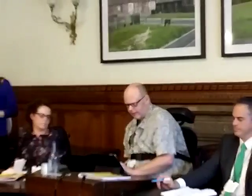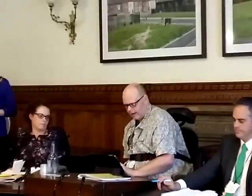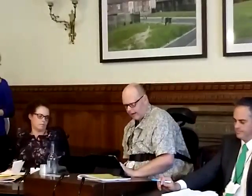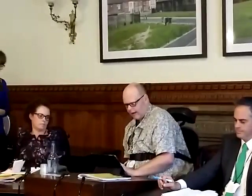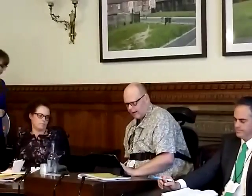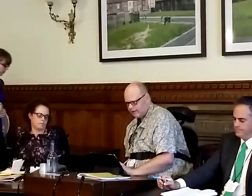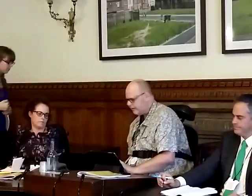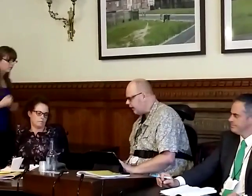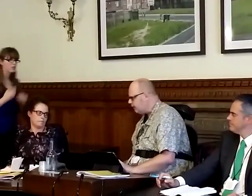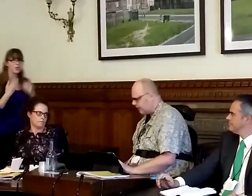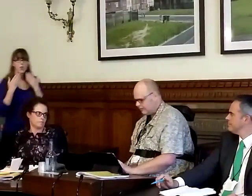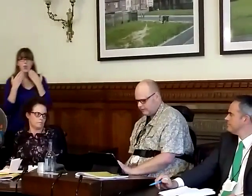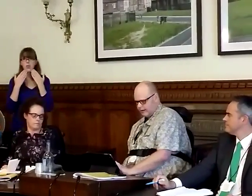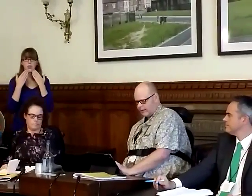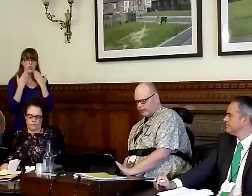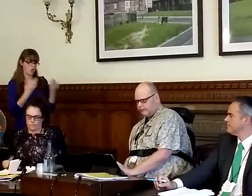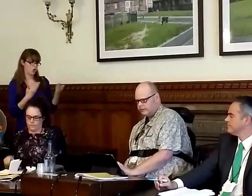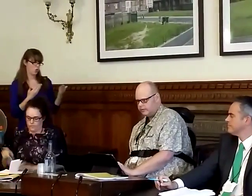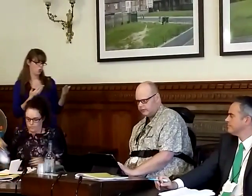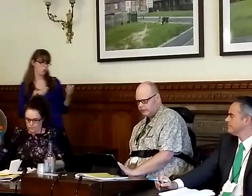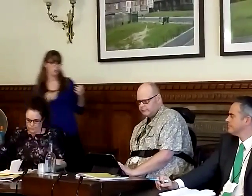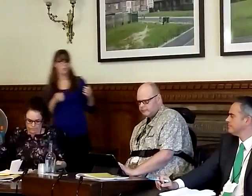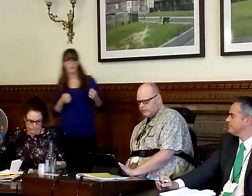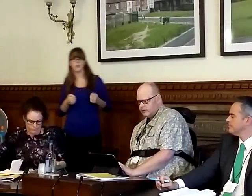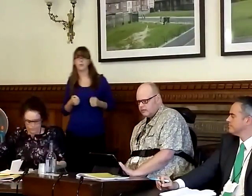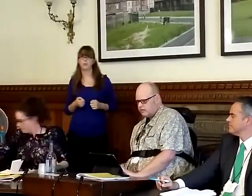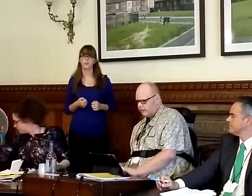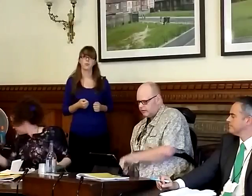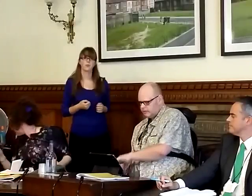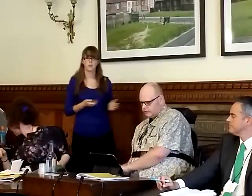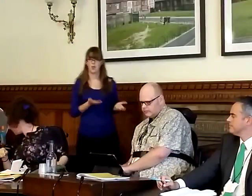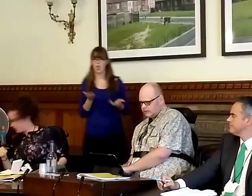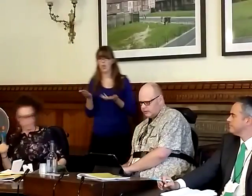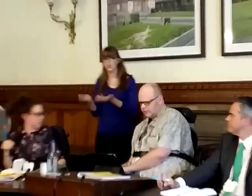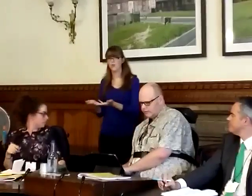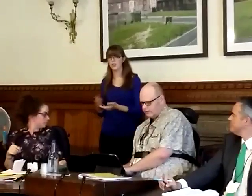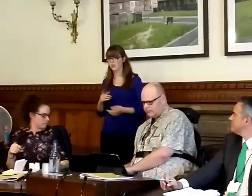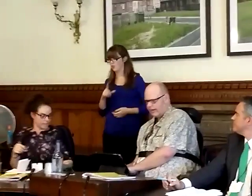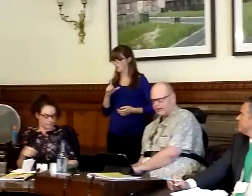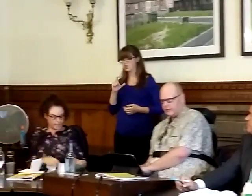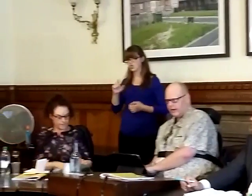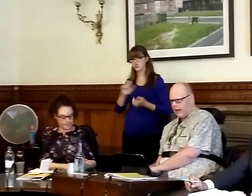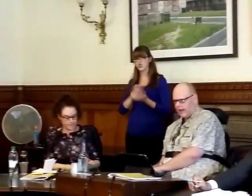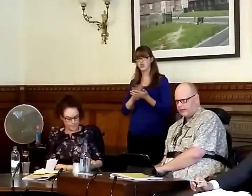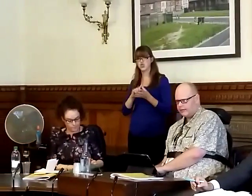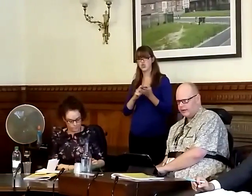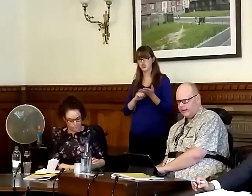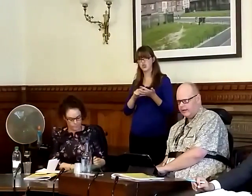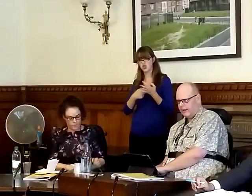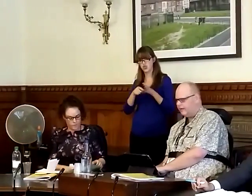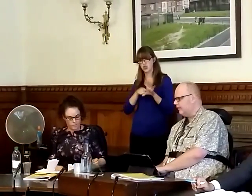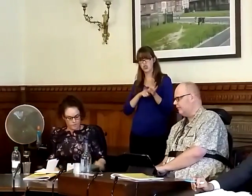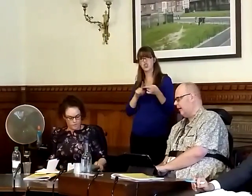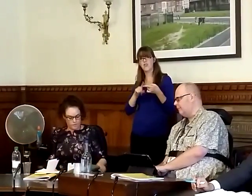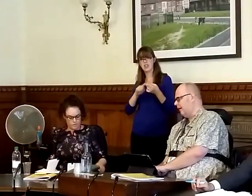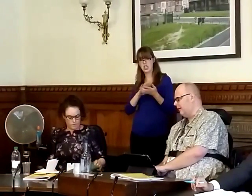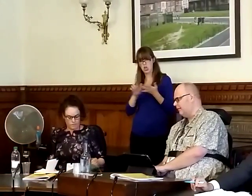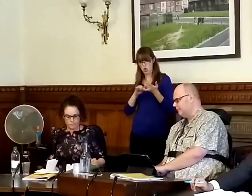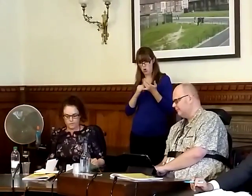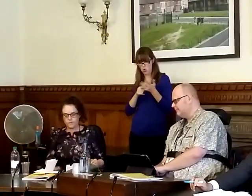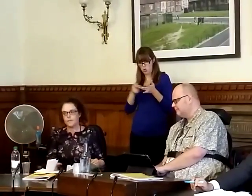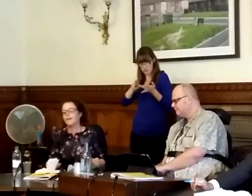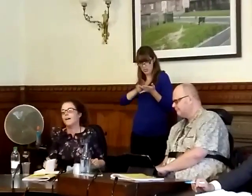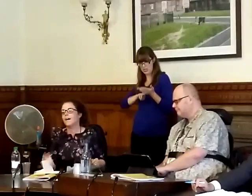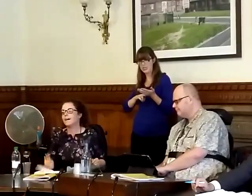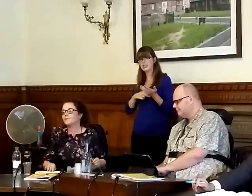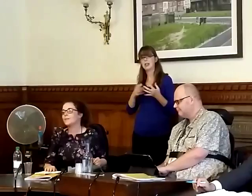Thank you, Ellen. I'd now like to hand over to Sherilyn Houston, who's an actor and independent living